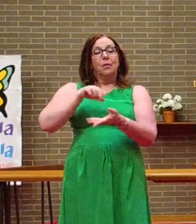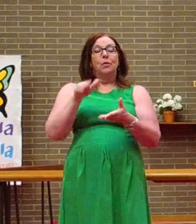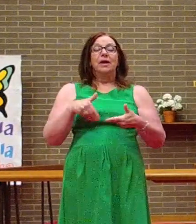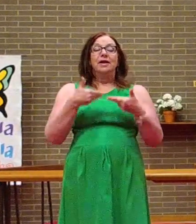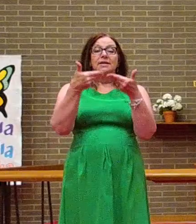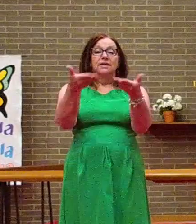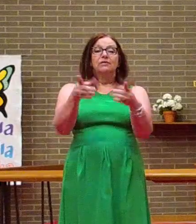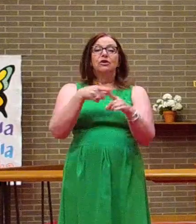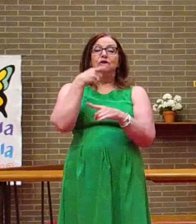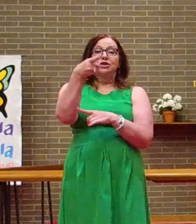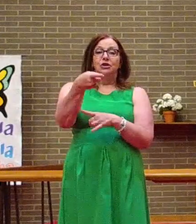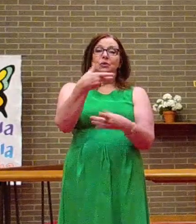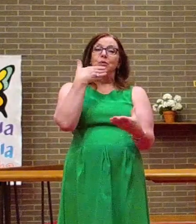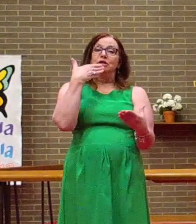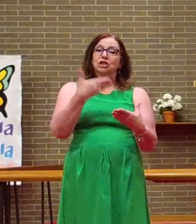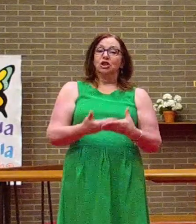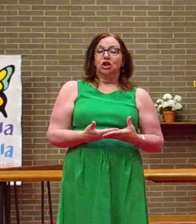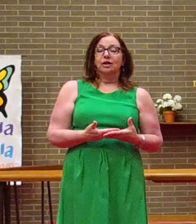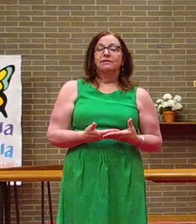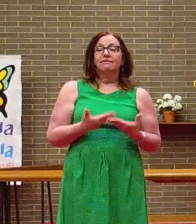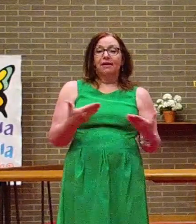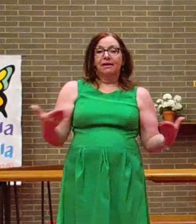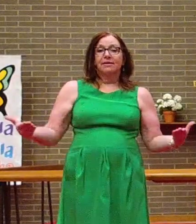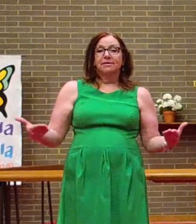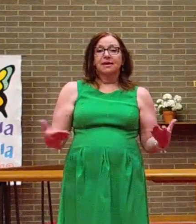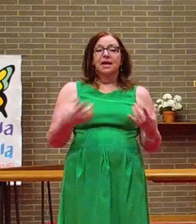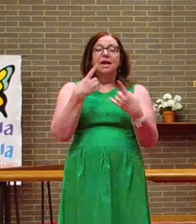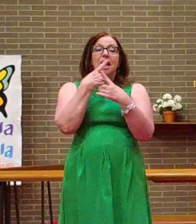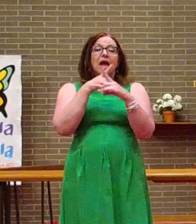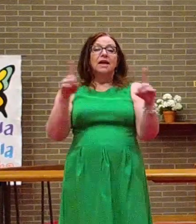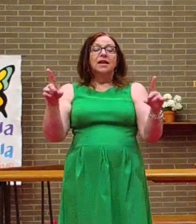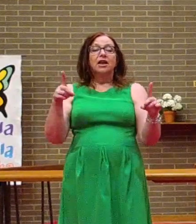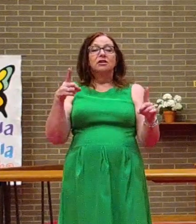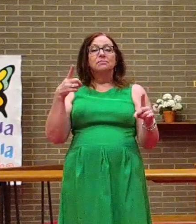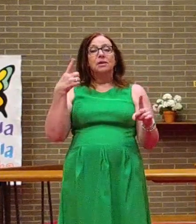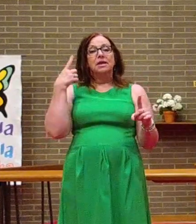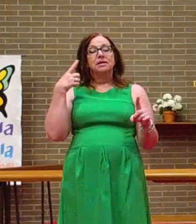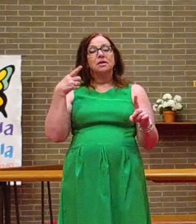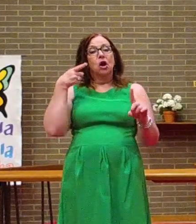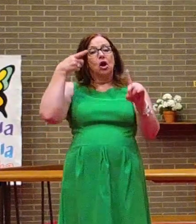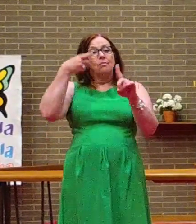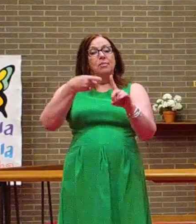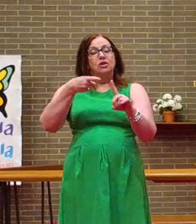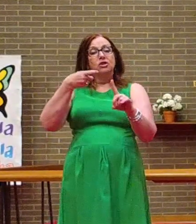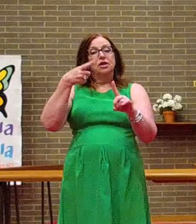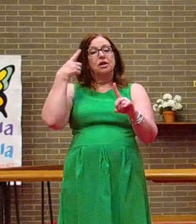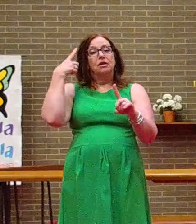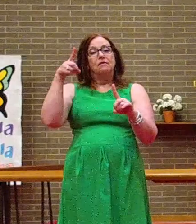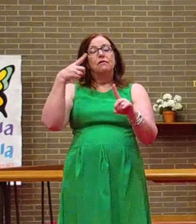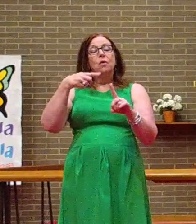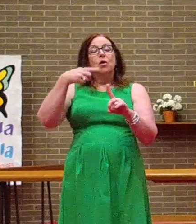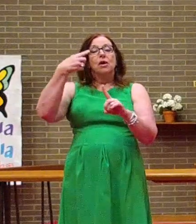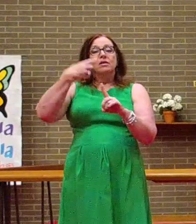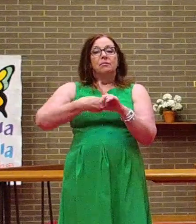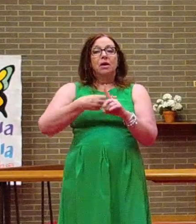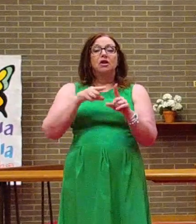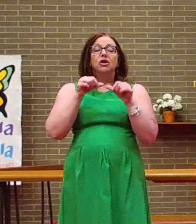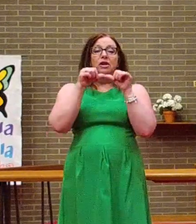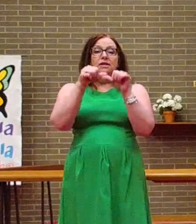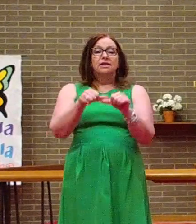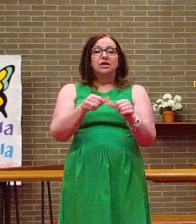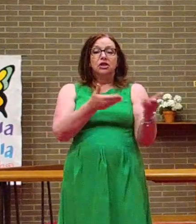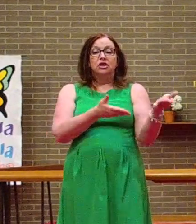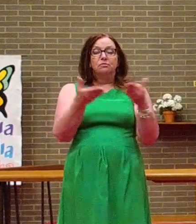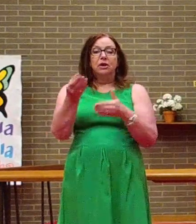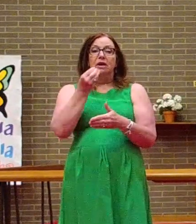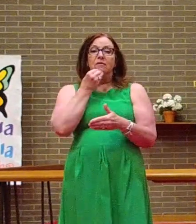goods. Couple announcements for you. Our mission of the month, though you can continue to bring food in for Pastor Fenko. Our